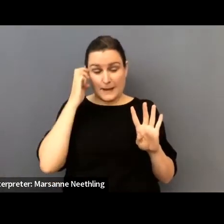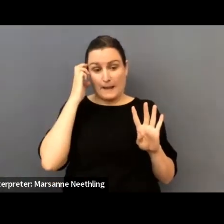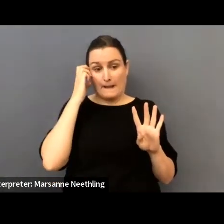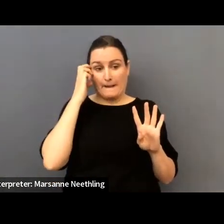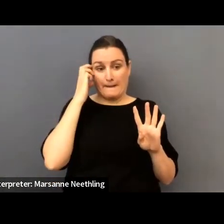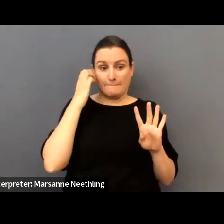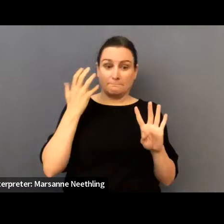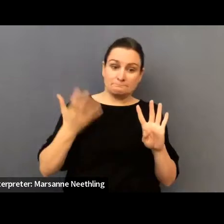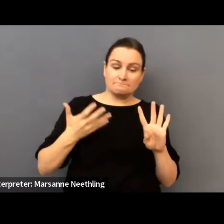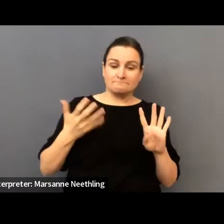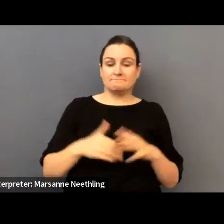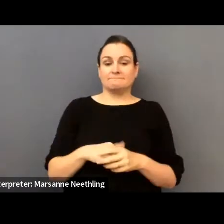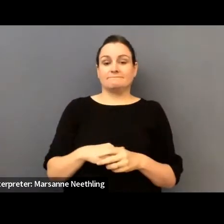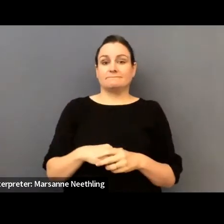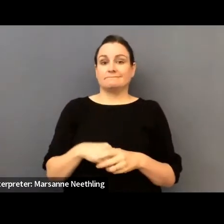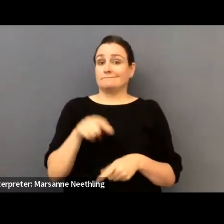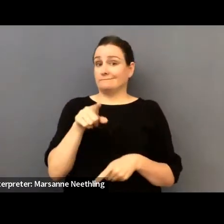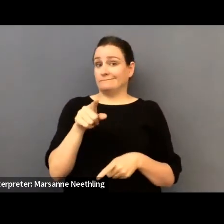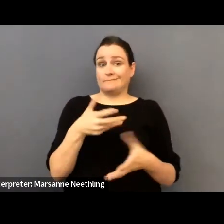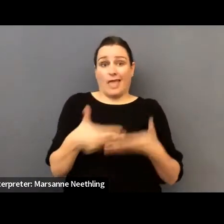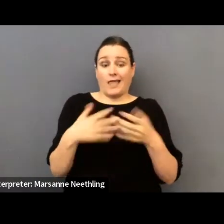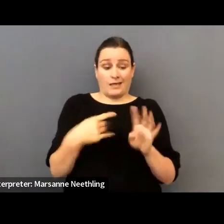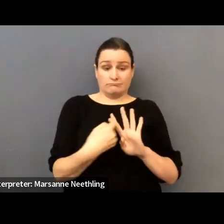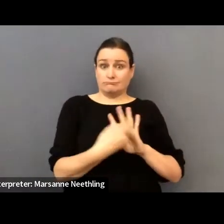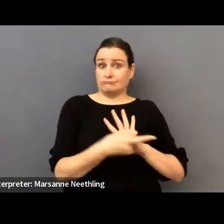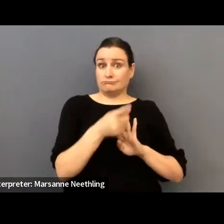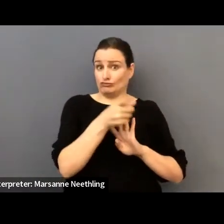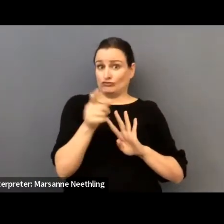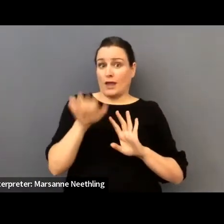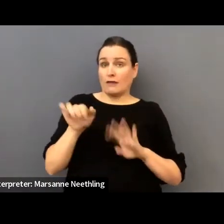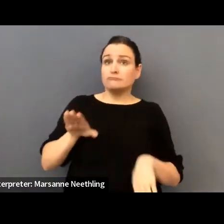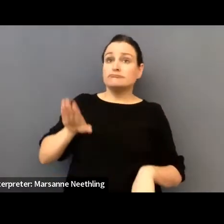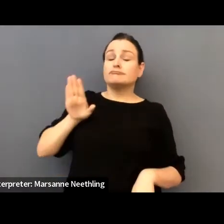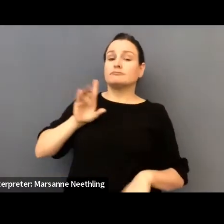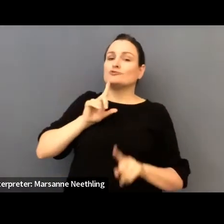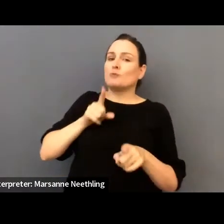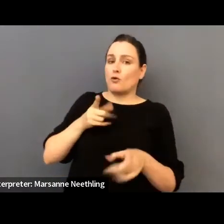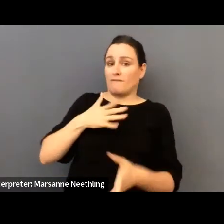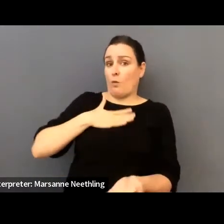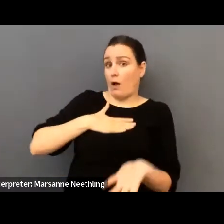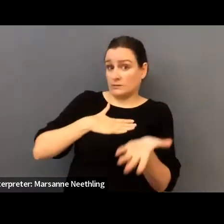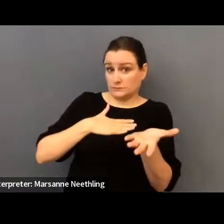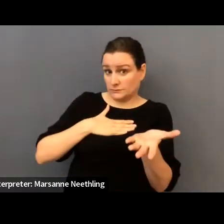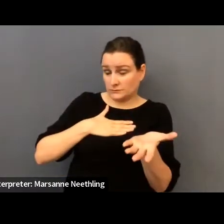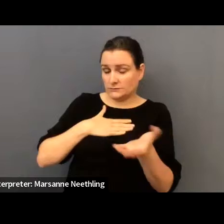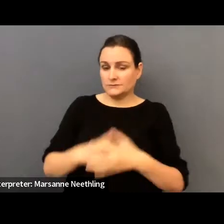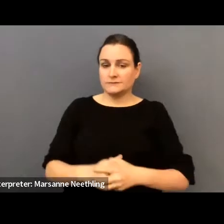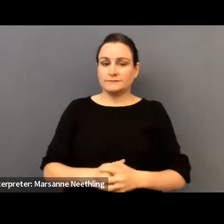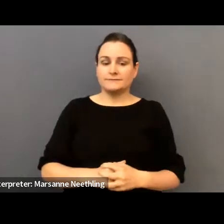of the panelists are welcome to respond to that. Just now, just to note that.